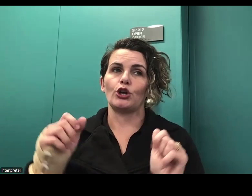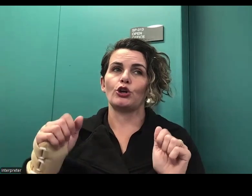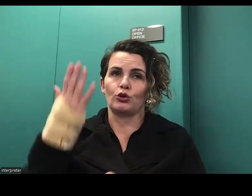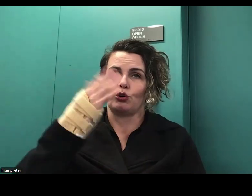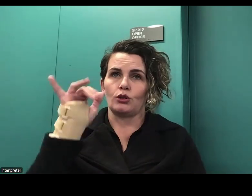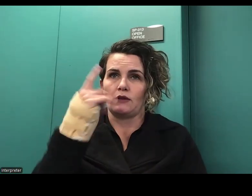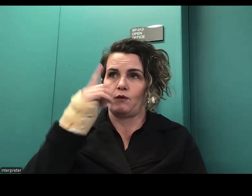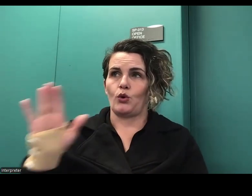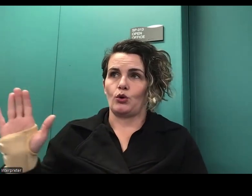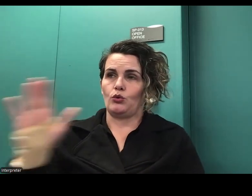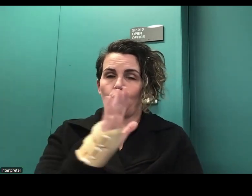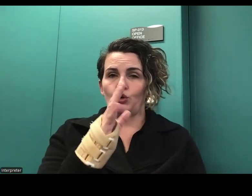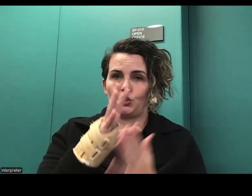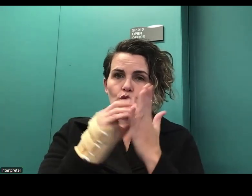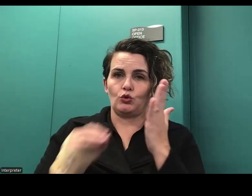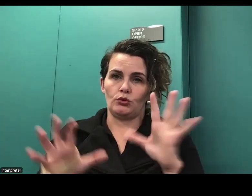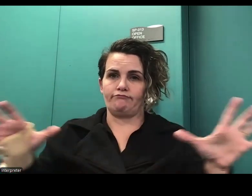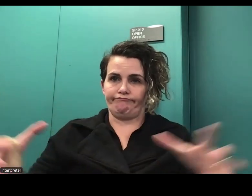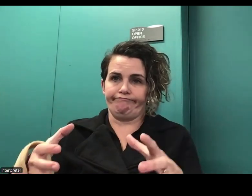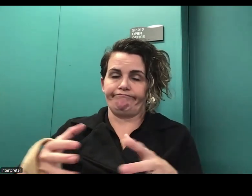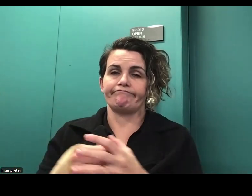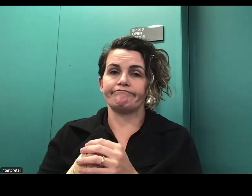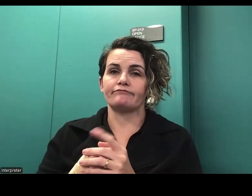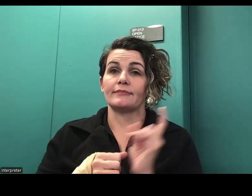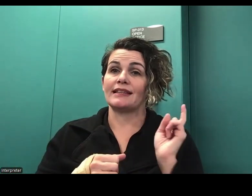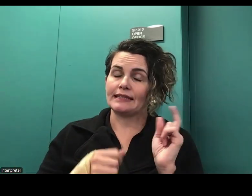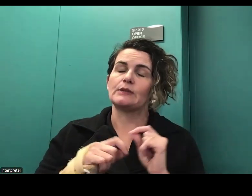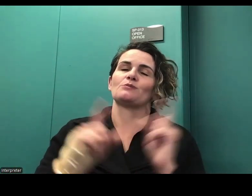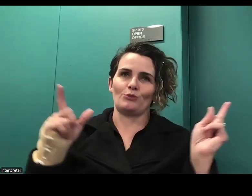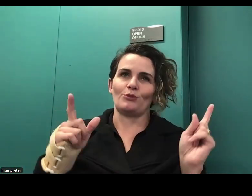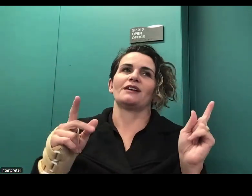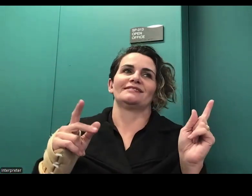your population. This is the one that surprises people.